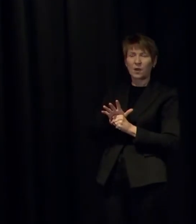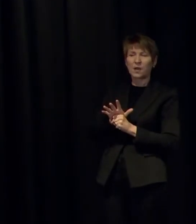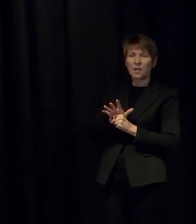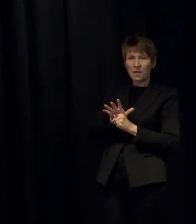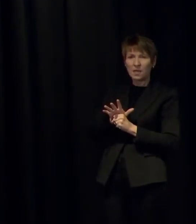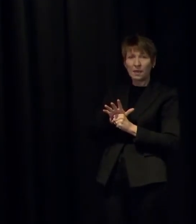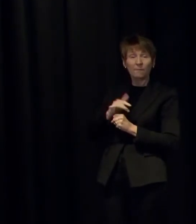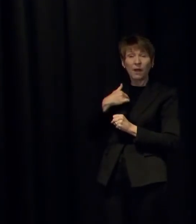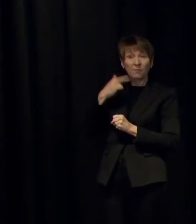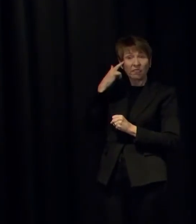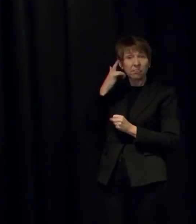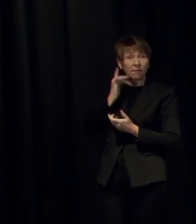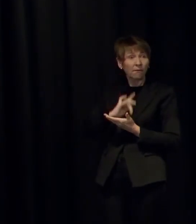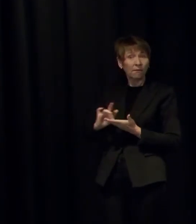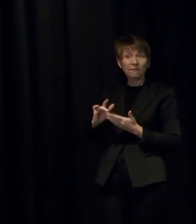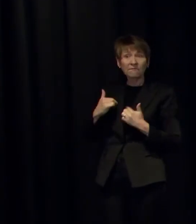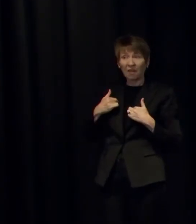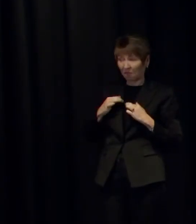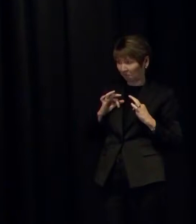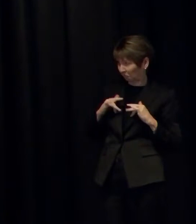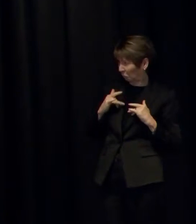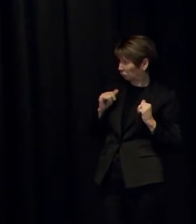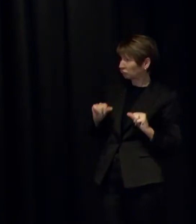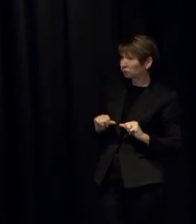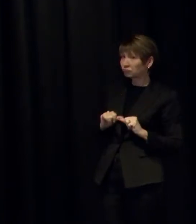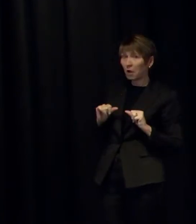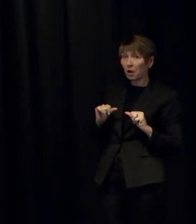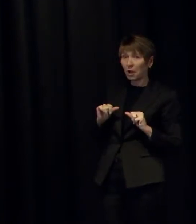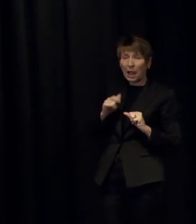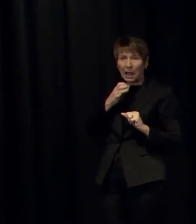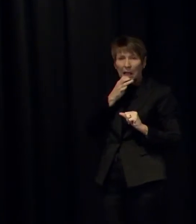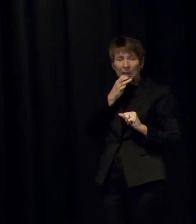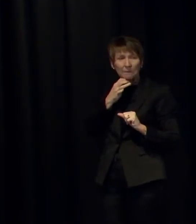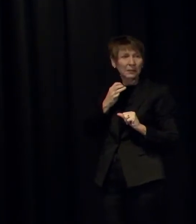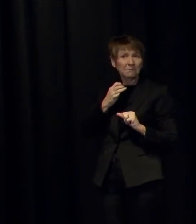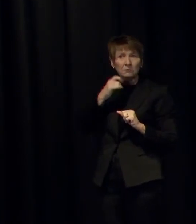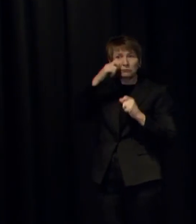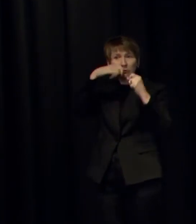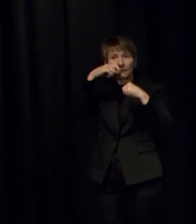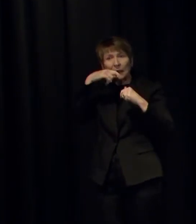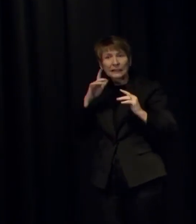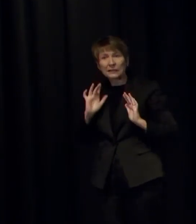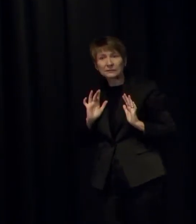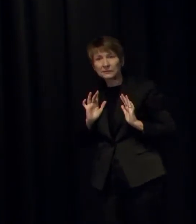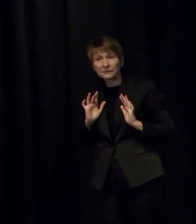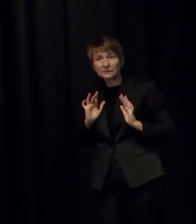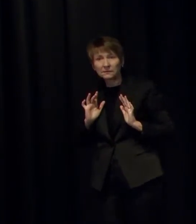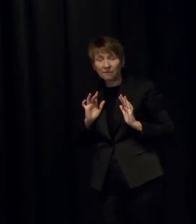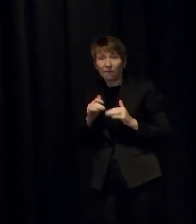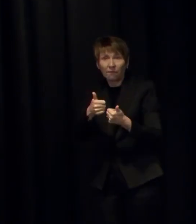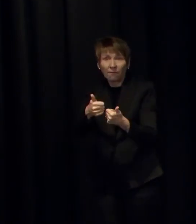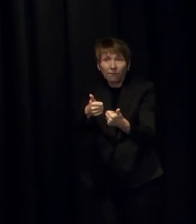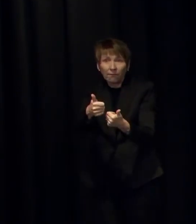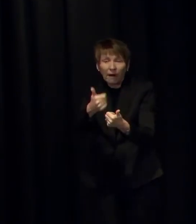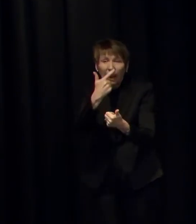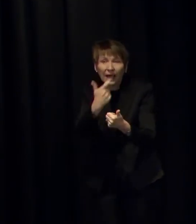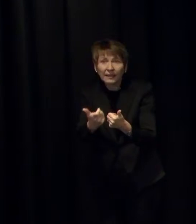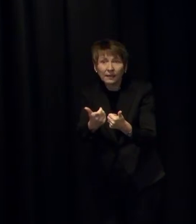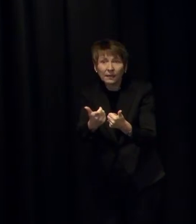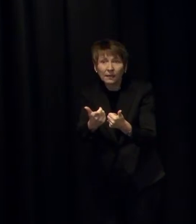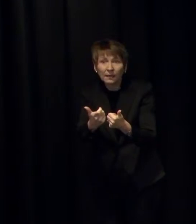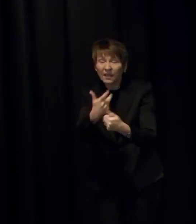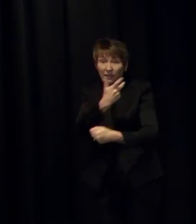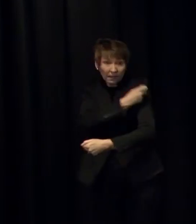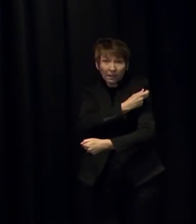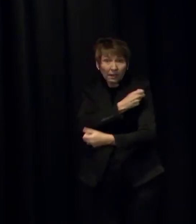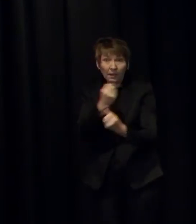the virus. You're at less risk of getting it, though. You're at less risk of giving it. And if you do happen to get it, you're at vastly reduced risk of finishing up